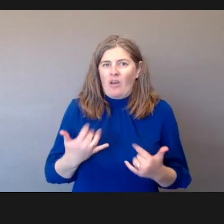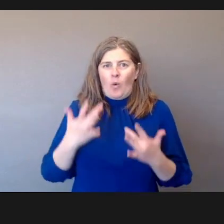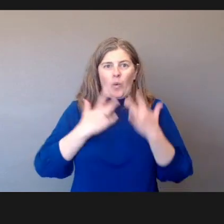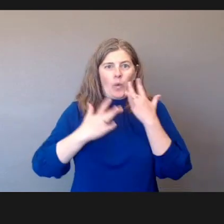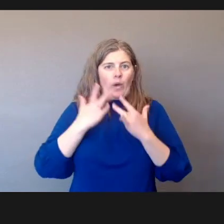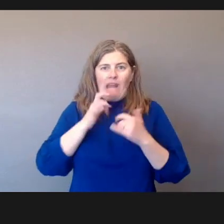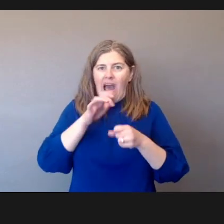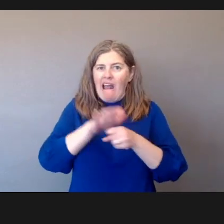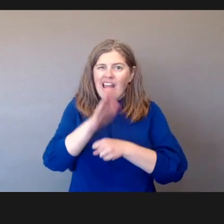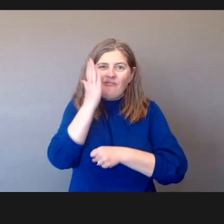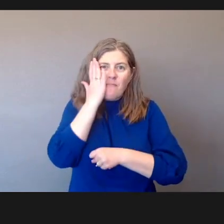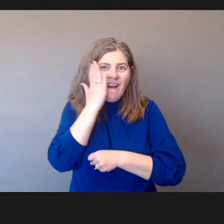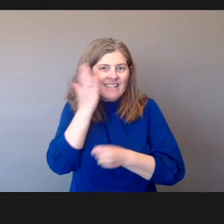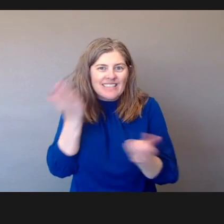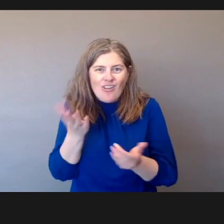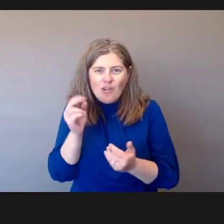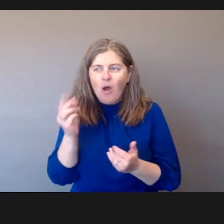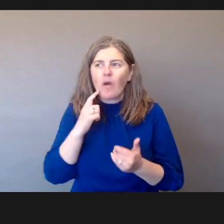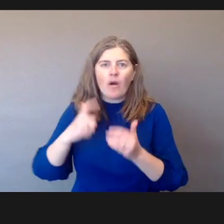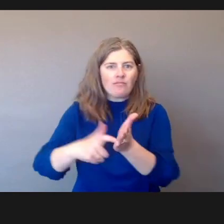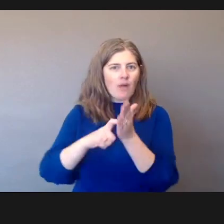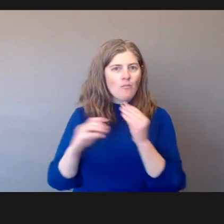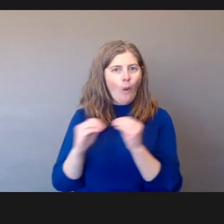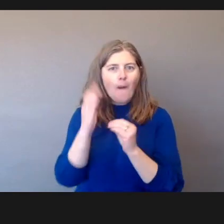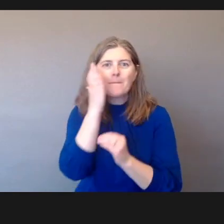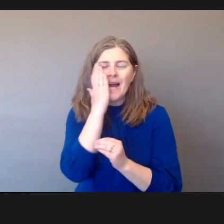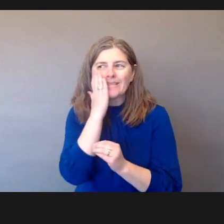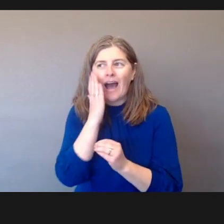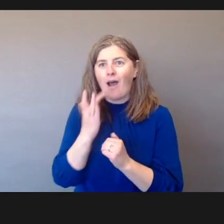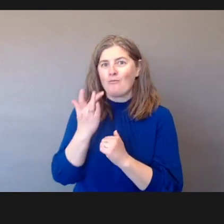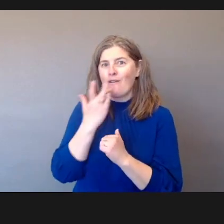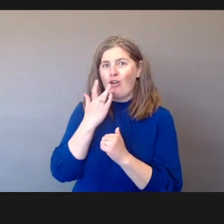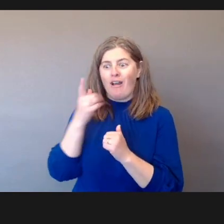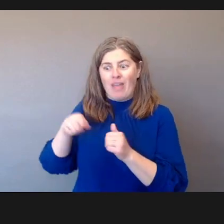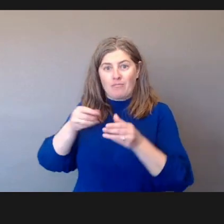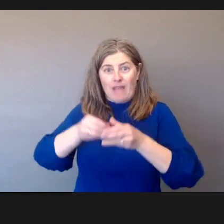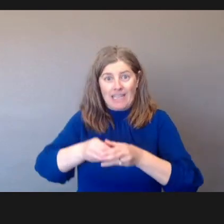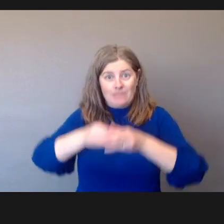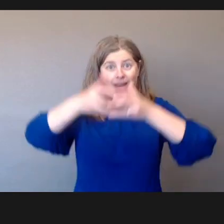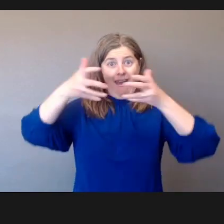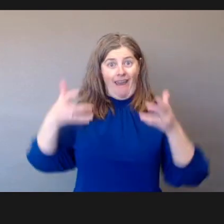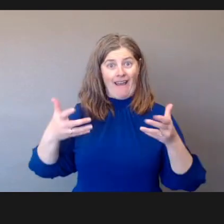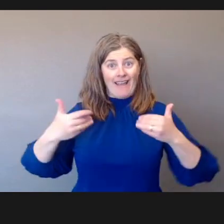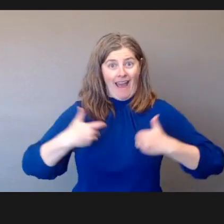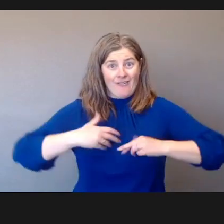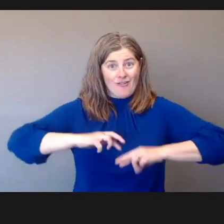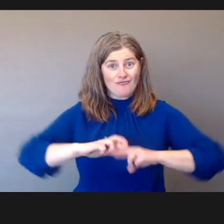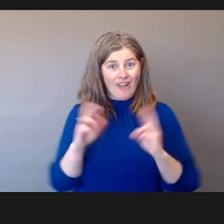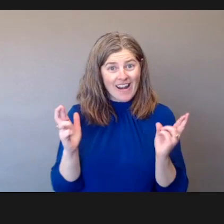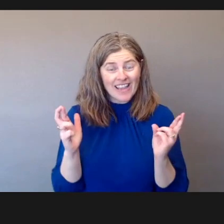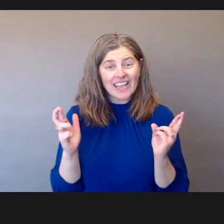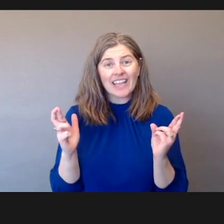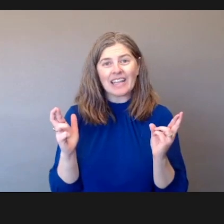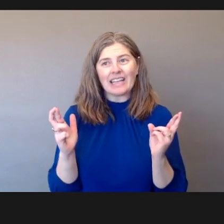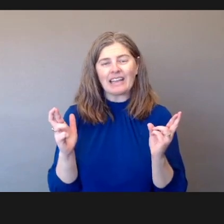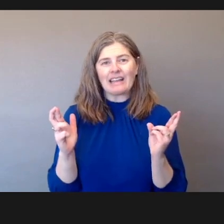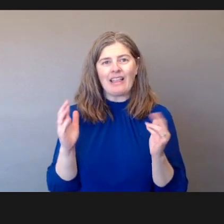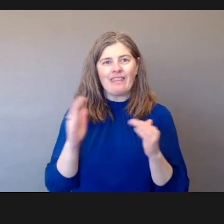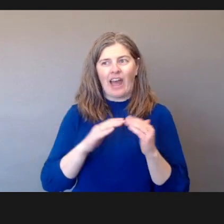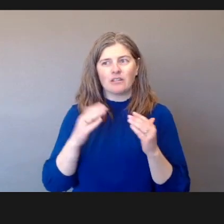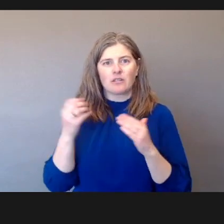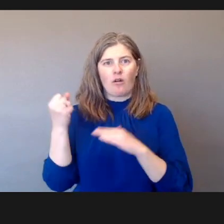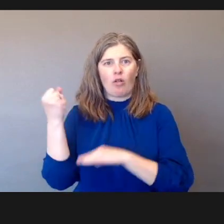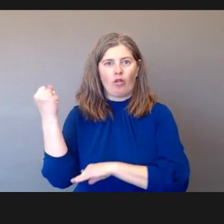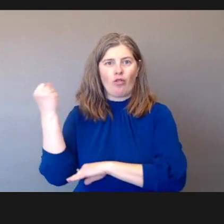Mexico. We're going to need more beds. I'd rather have them expand into those beds than closing down